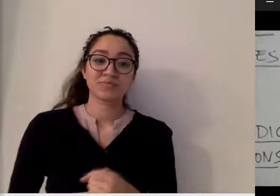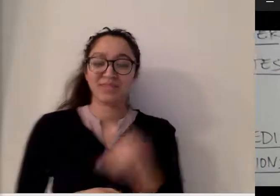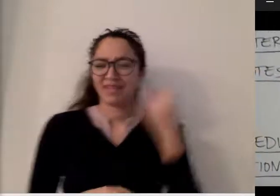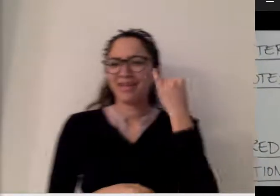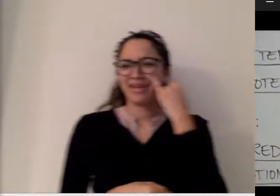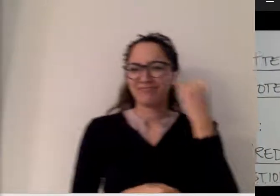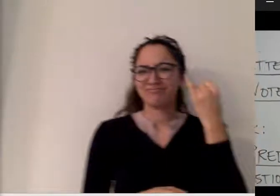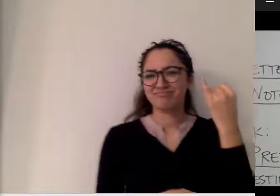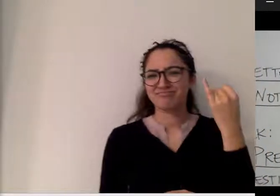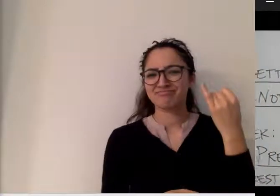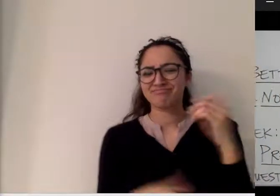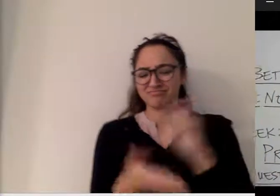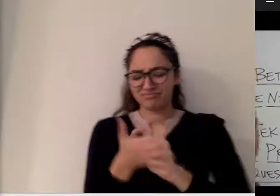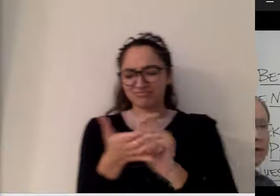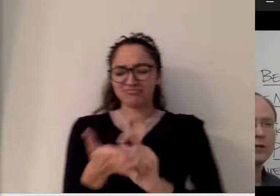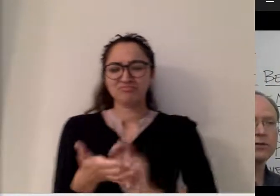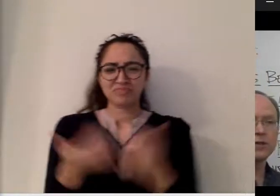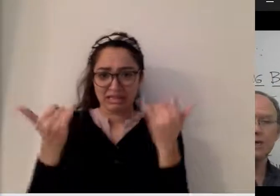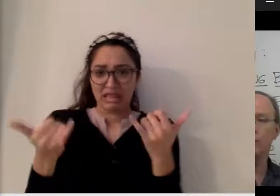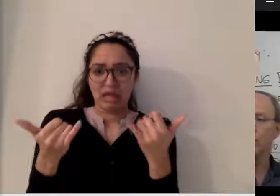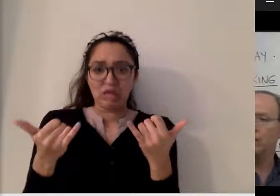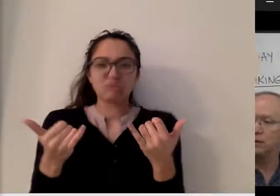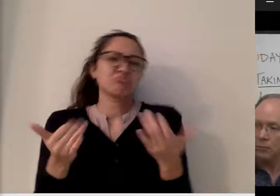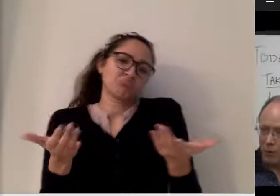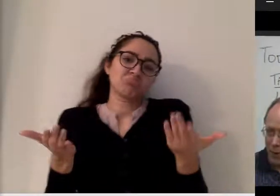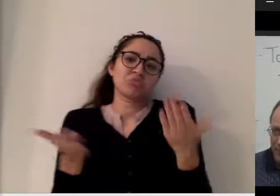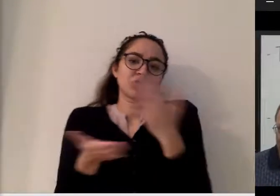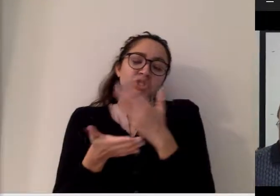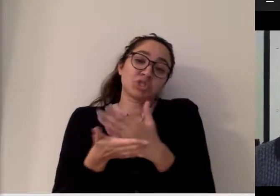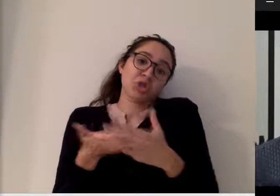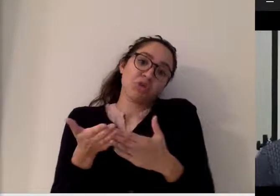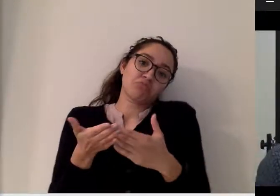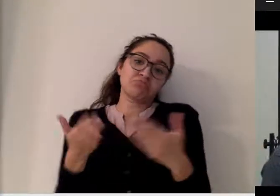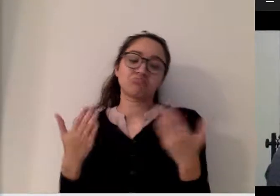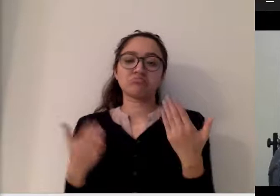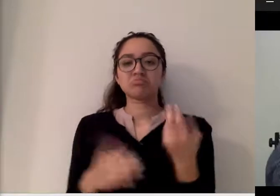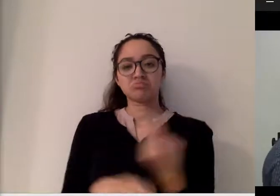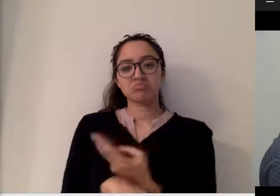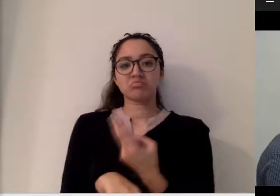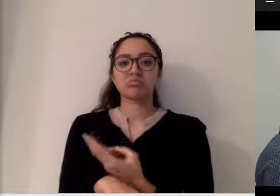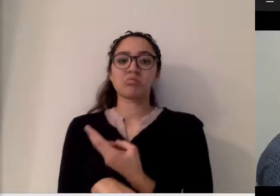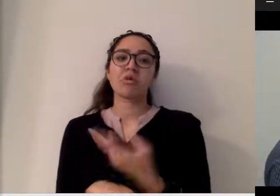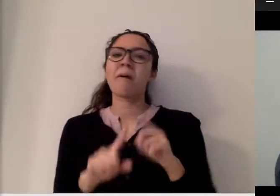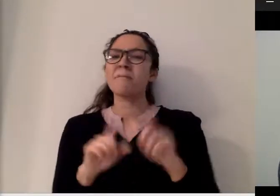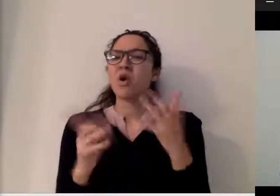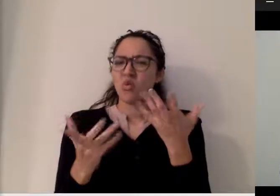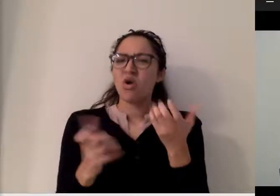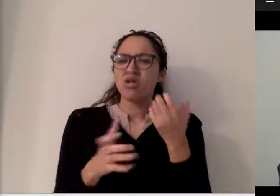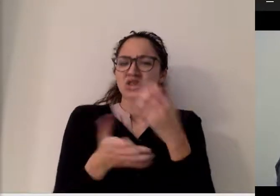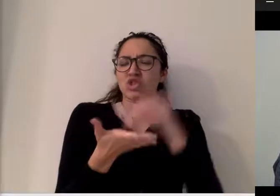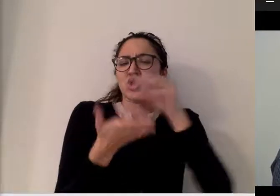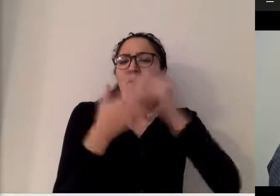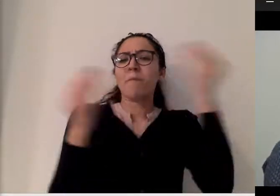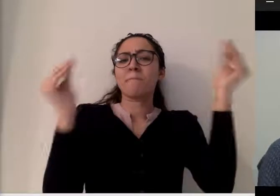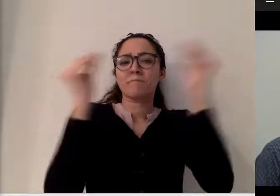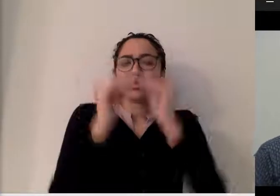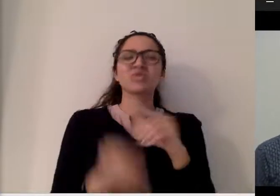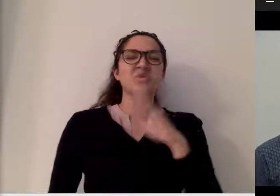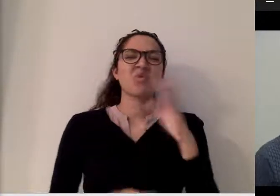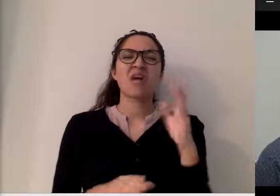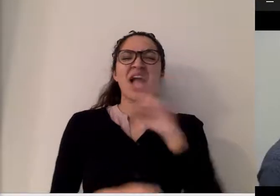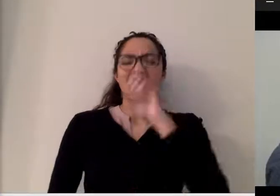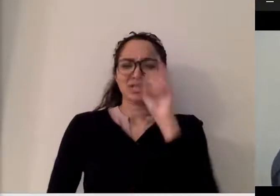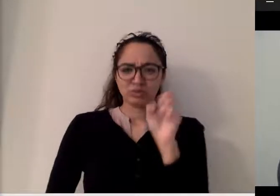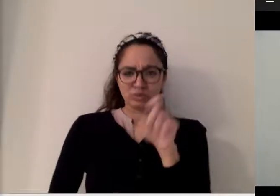few of those, but I want you to learn how to use even more. And so I want to ask a question before I show you what I